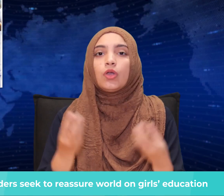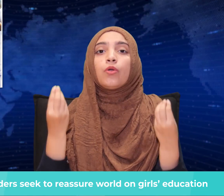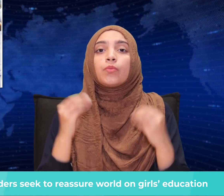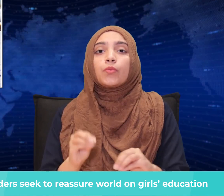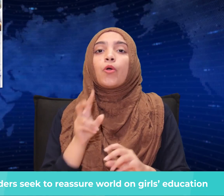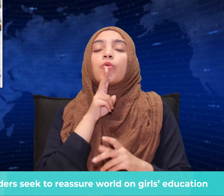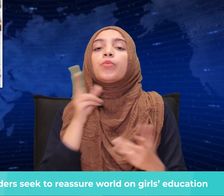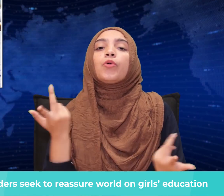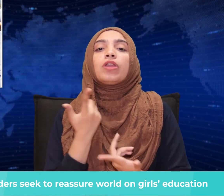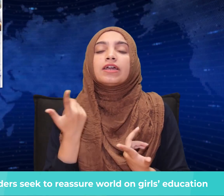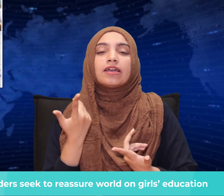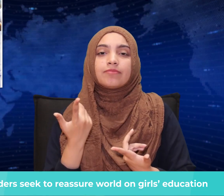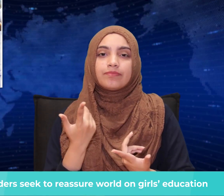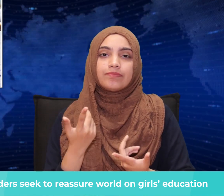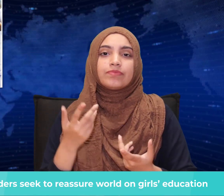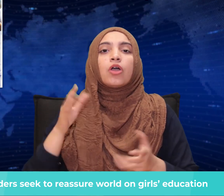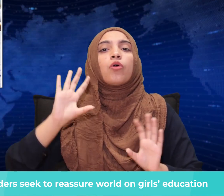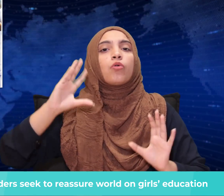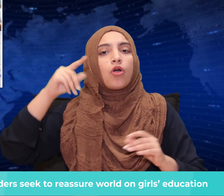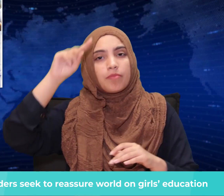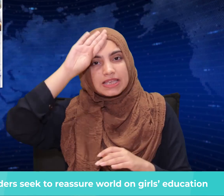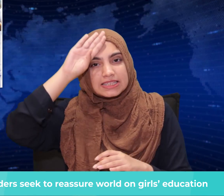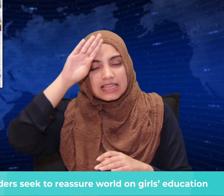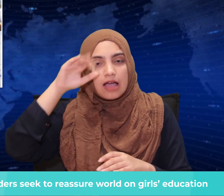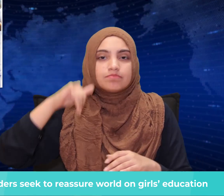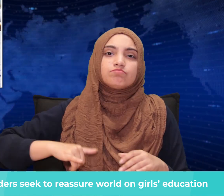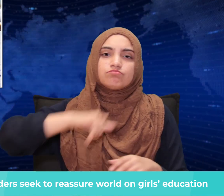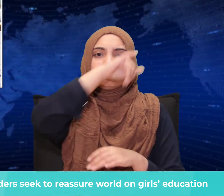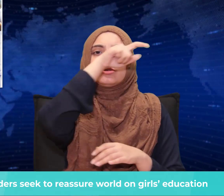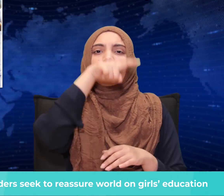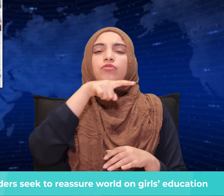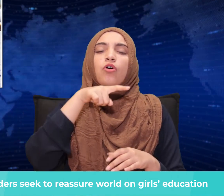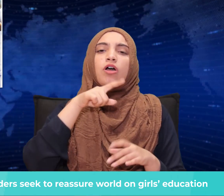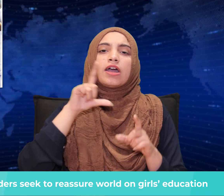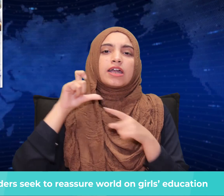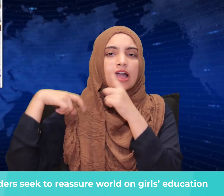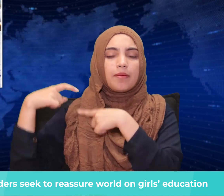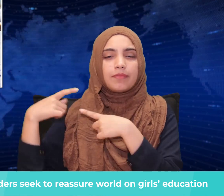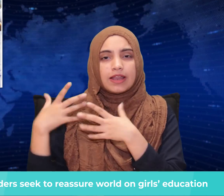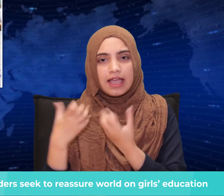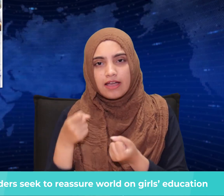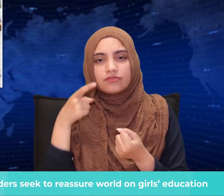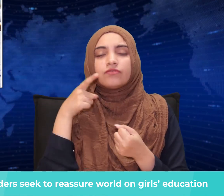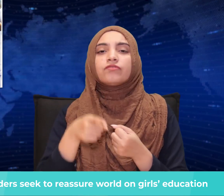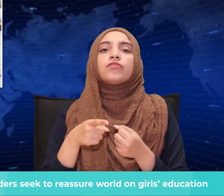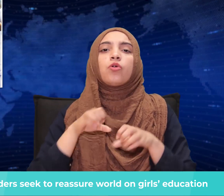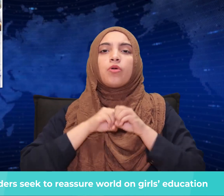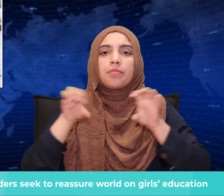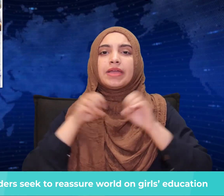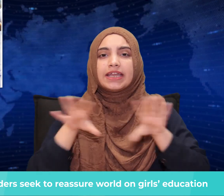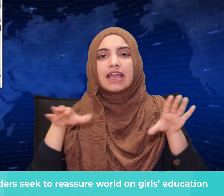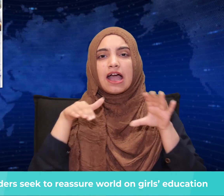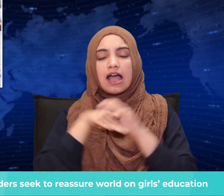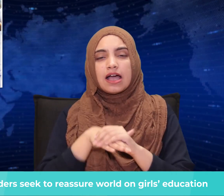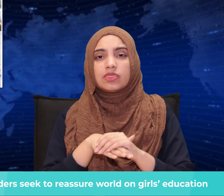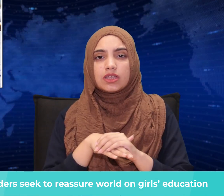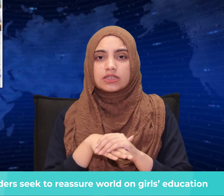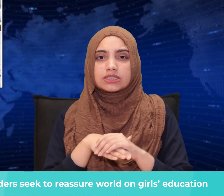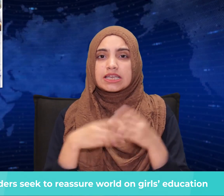He also assured that the Islamic Emirates of Afghanistan would not gag the media and it would be allowed to